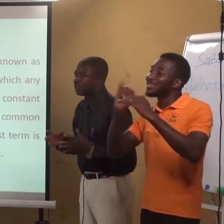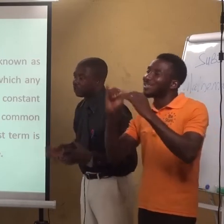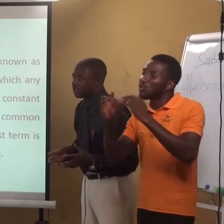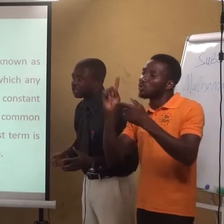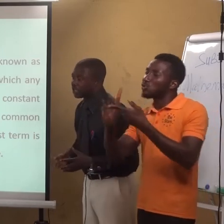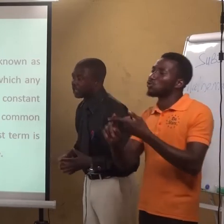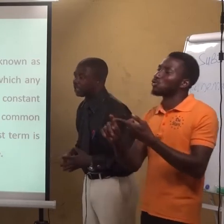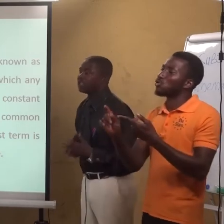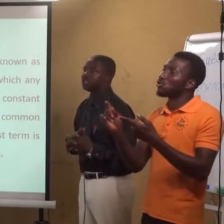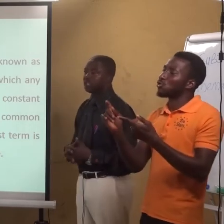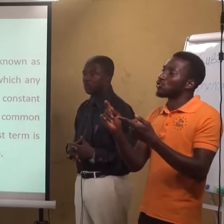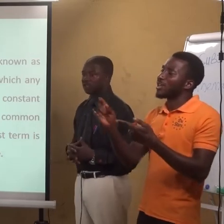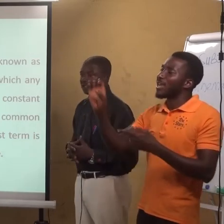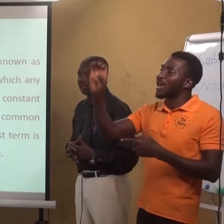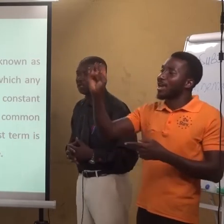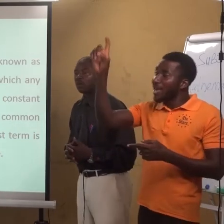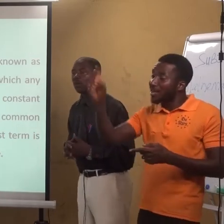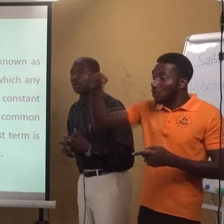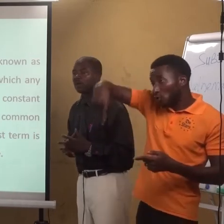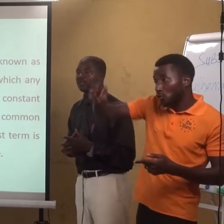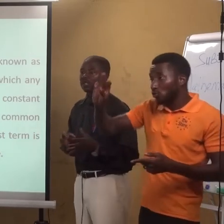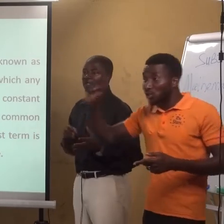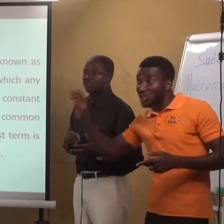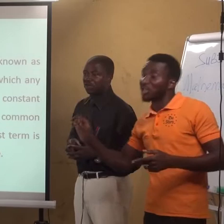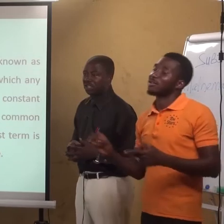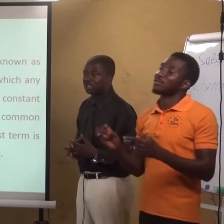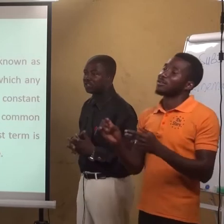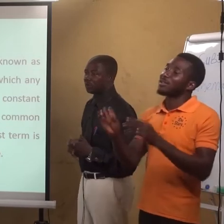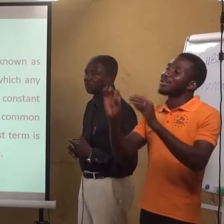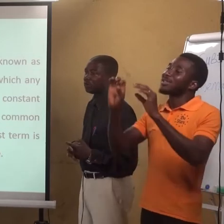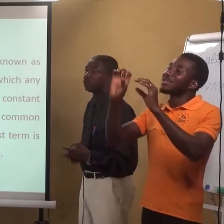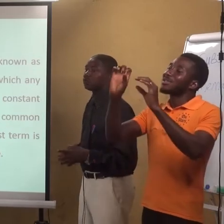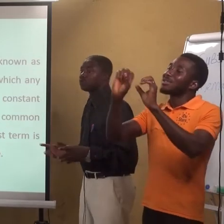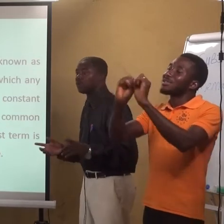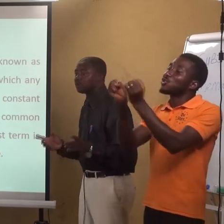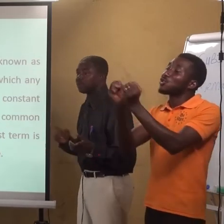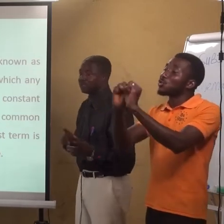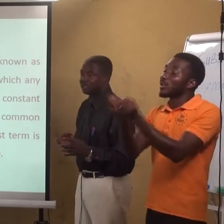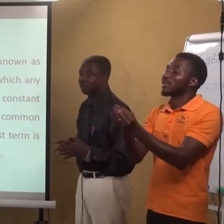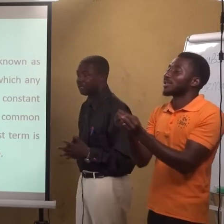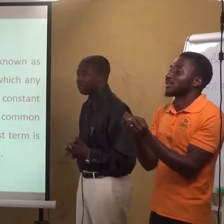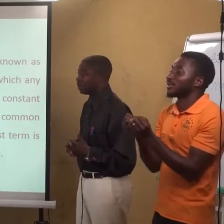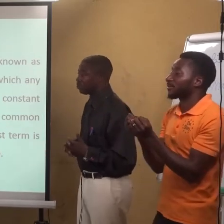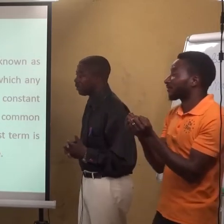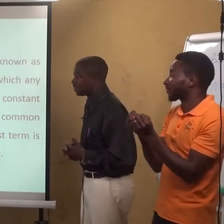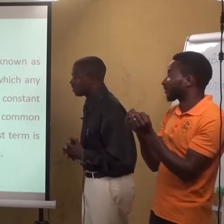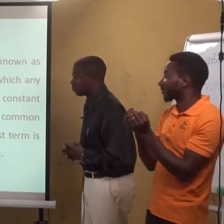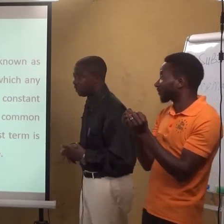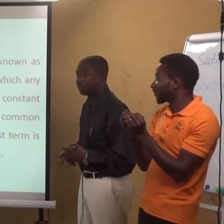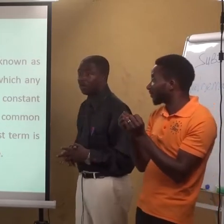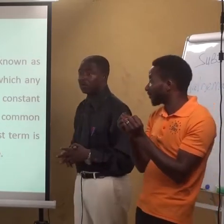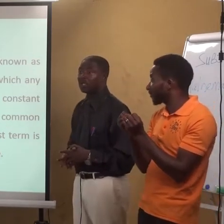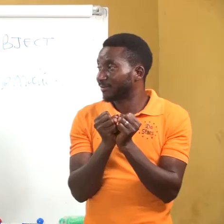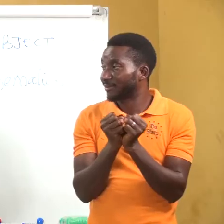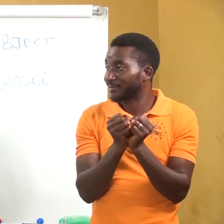the exponential sequence. So when we say exponential sequence, you should not misinterpret it with geometric